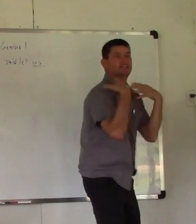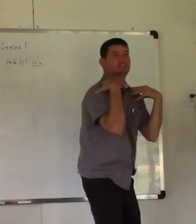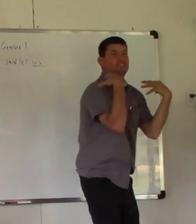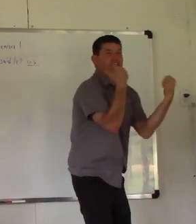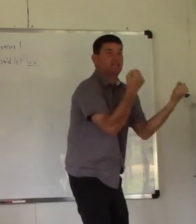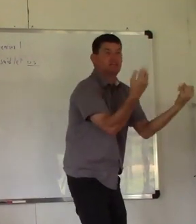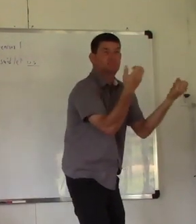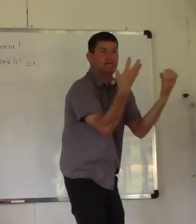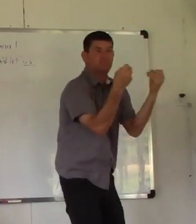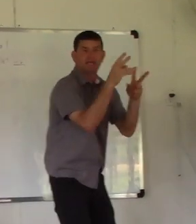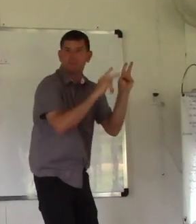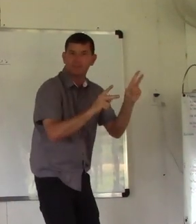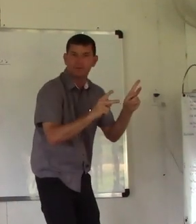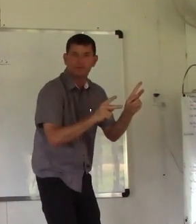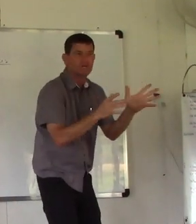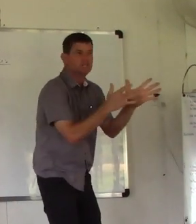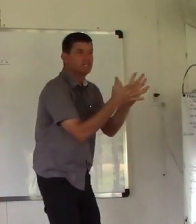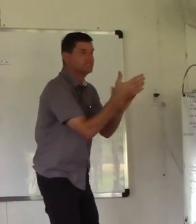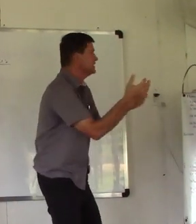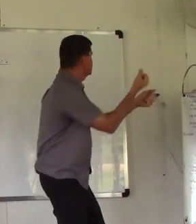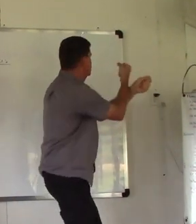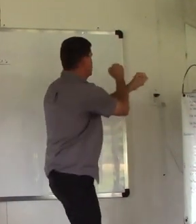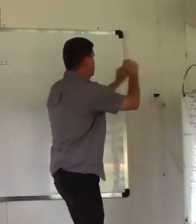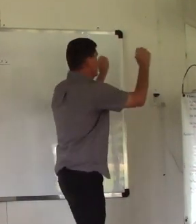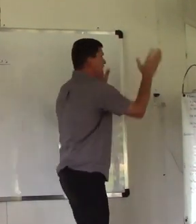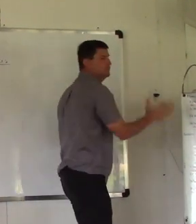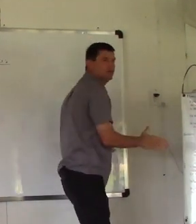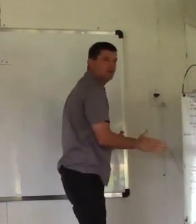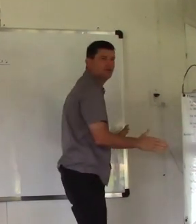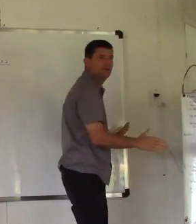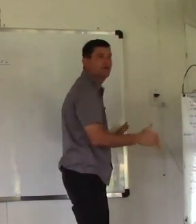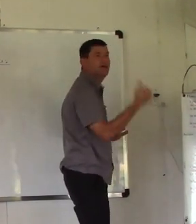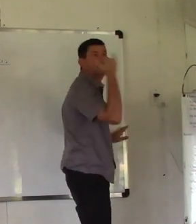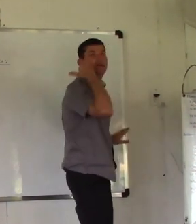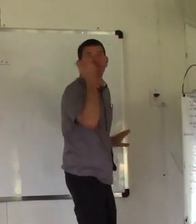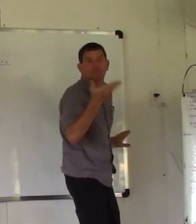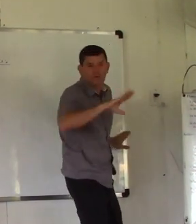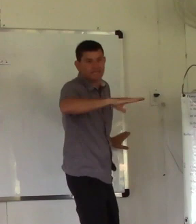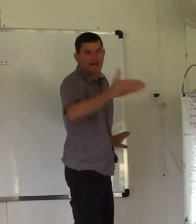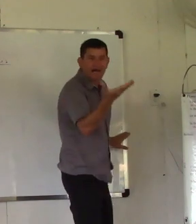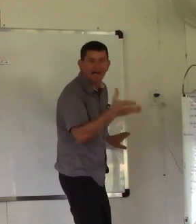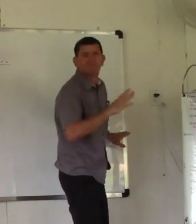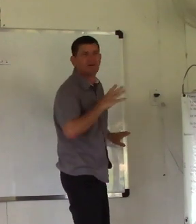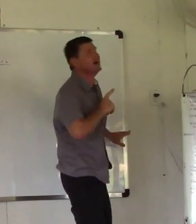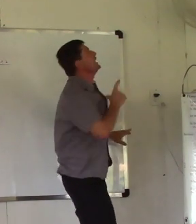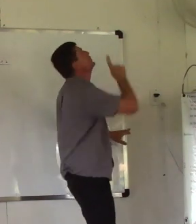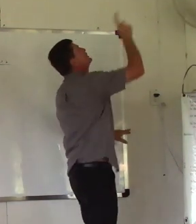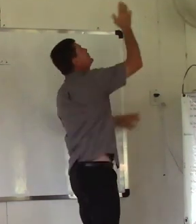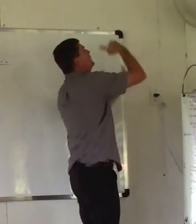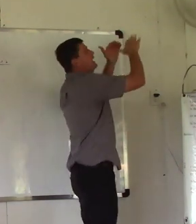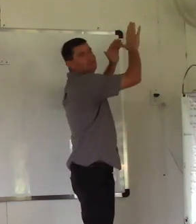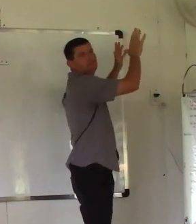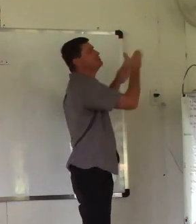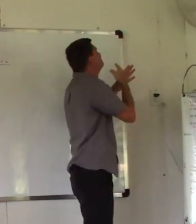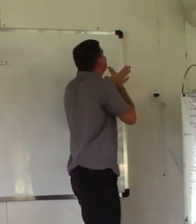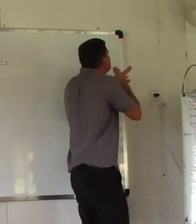Jesus healed many, many people. Jesus is Savior. If we die, fine, we can go to heaven.